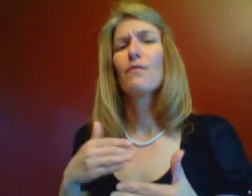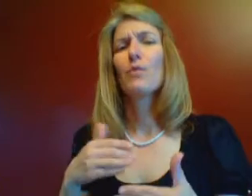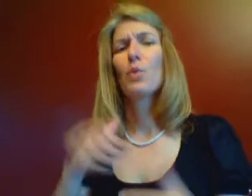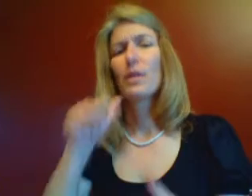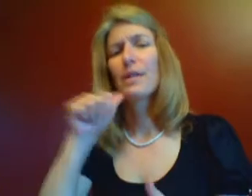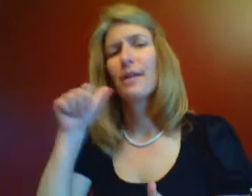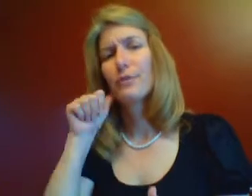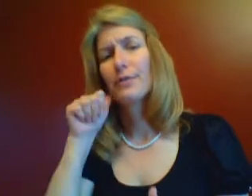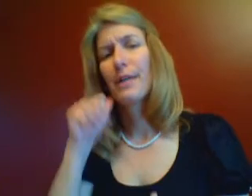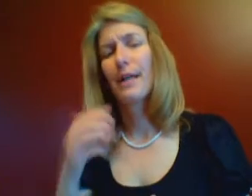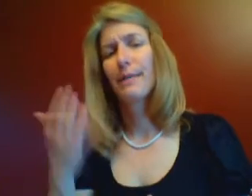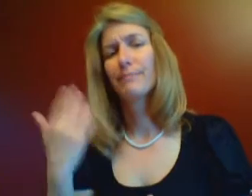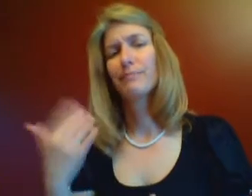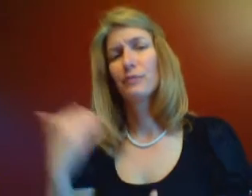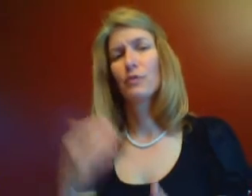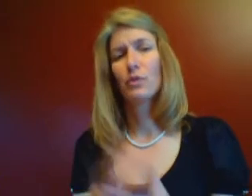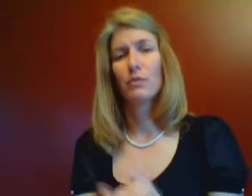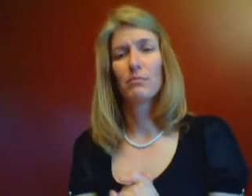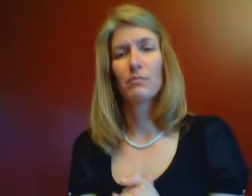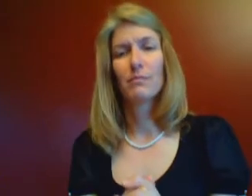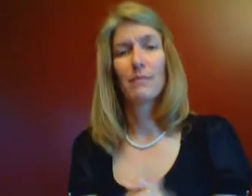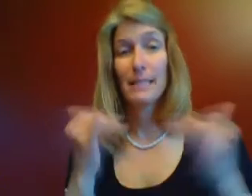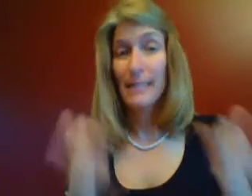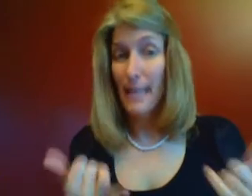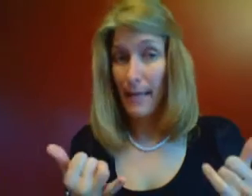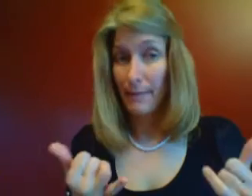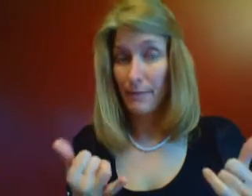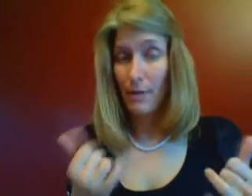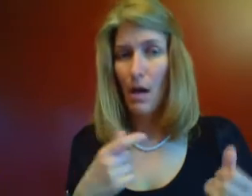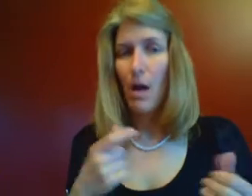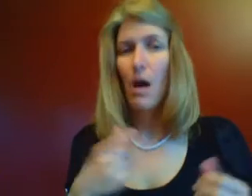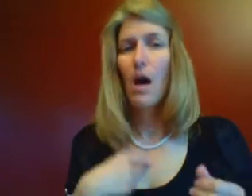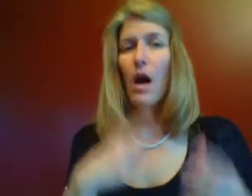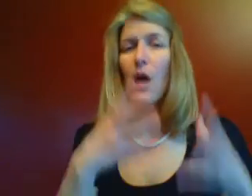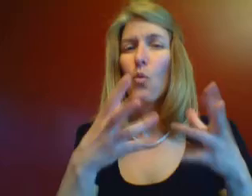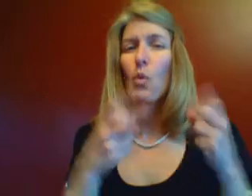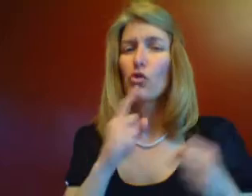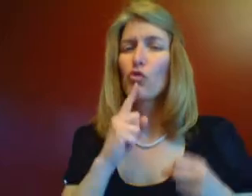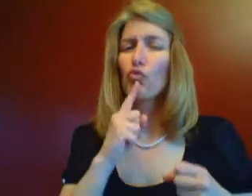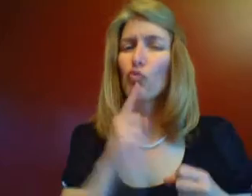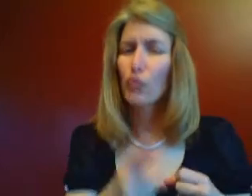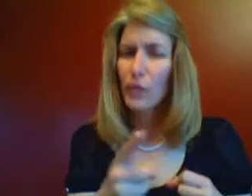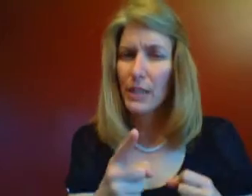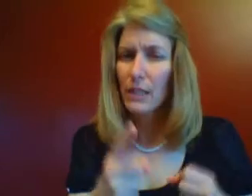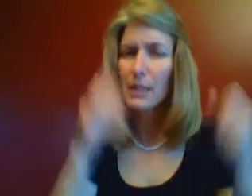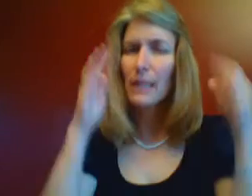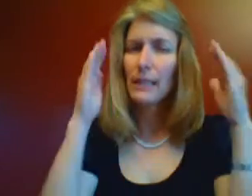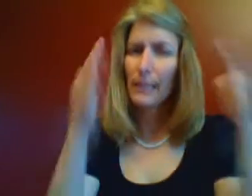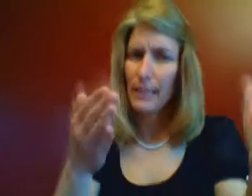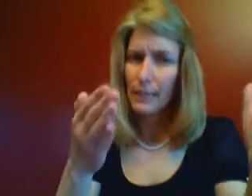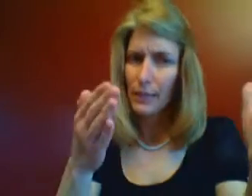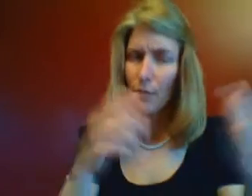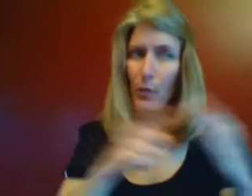about this story. But today, I want you to really listen for the beginning of the